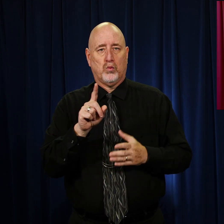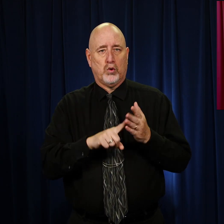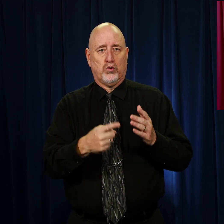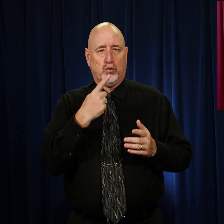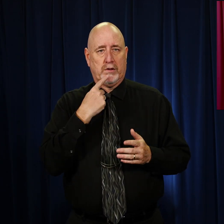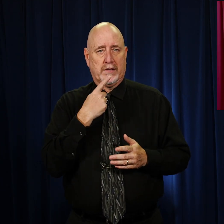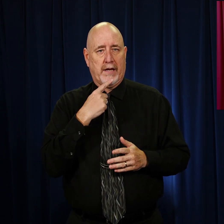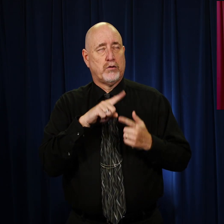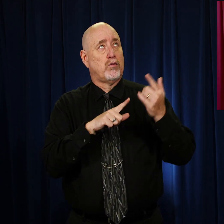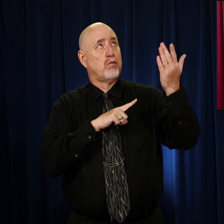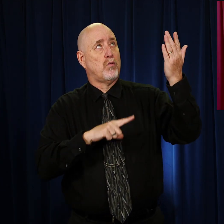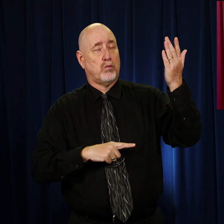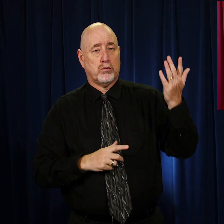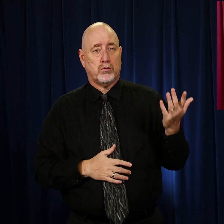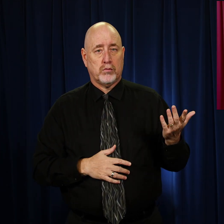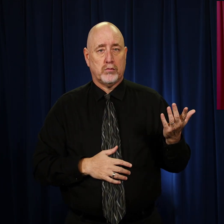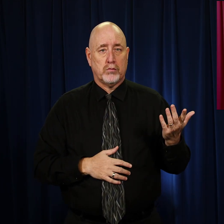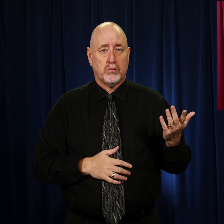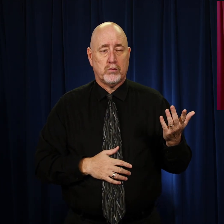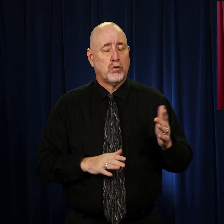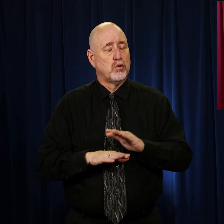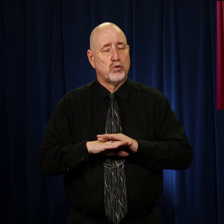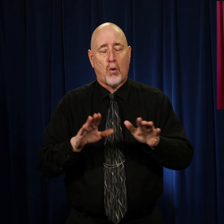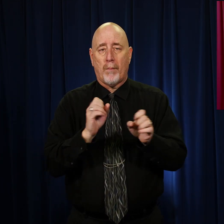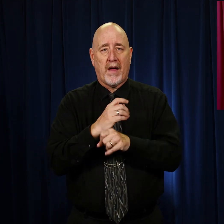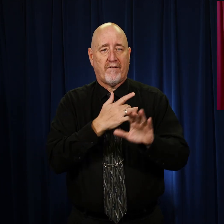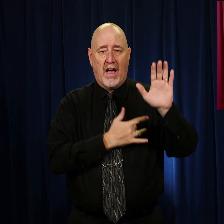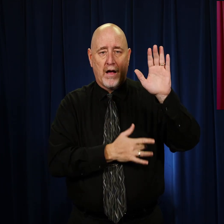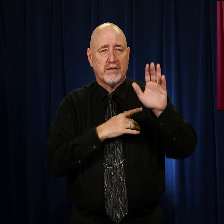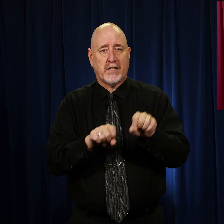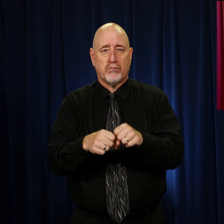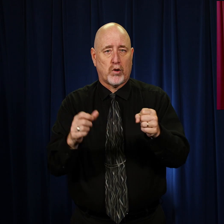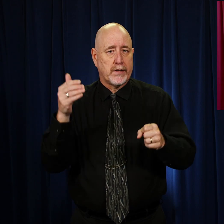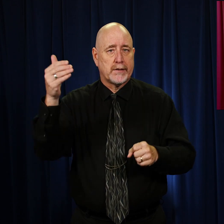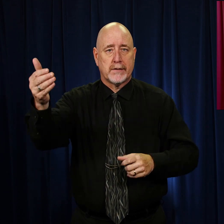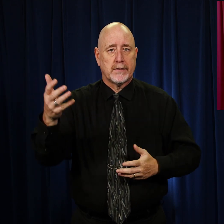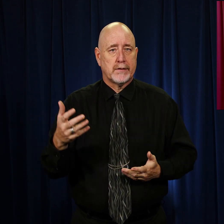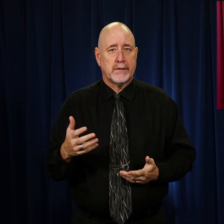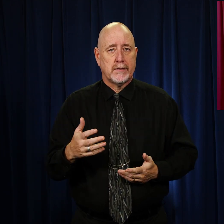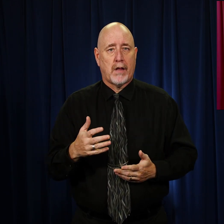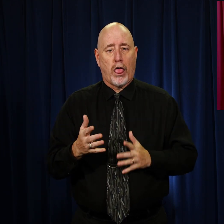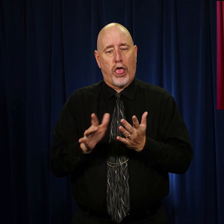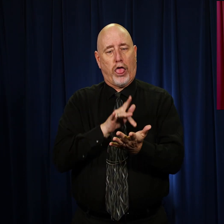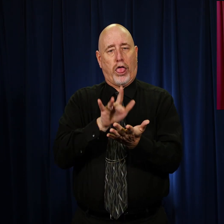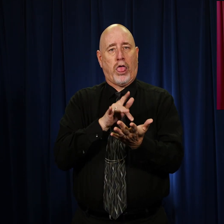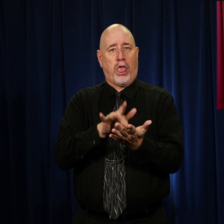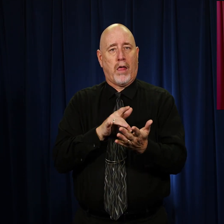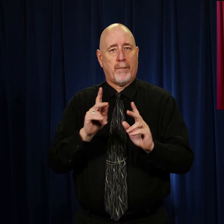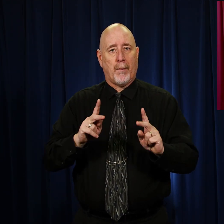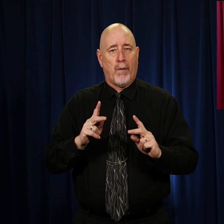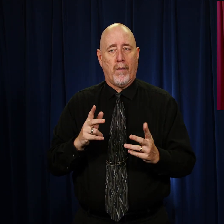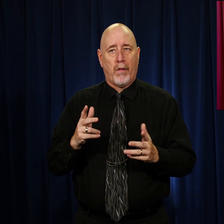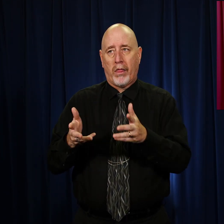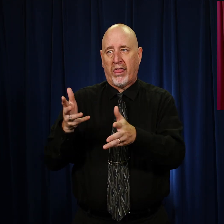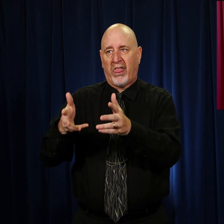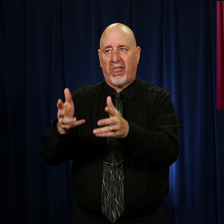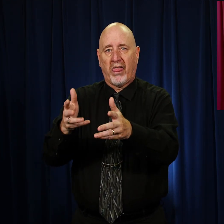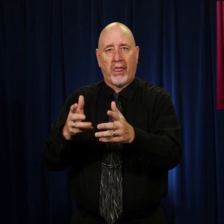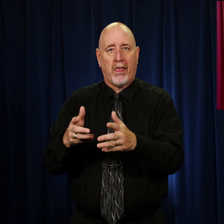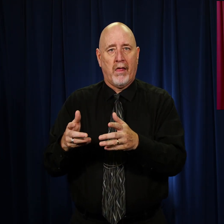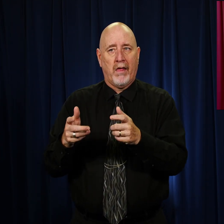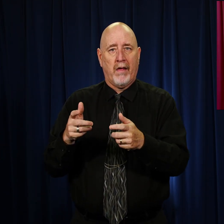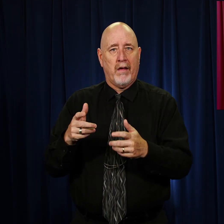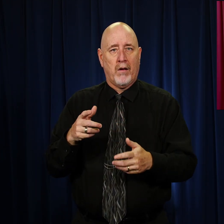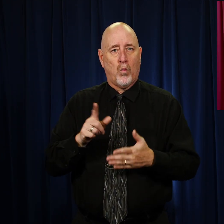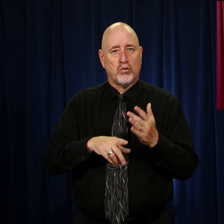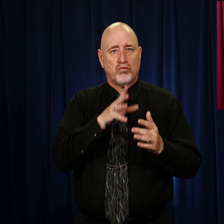vows to the Lord. Don't make vows and then not follow through. Don't try to manipulate people, and don't try to manipulate